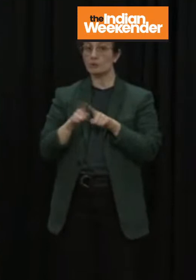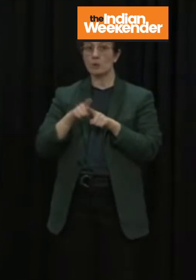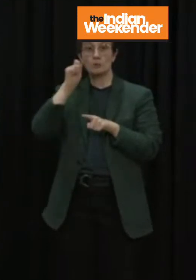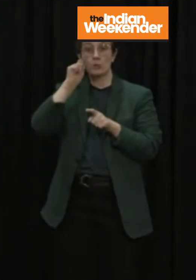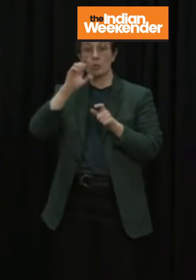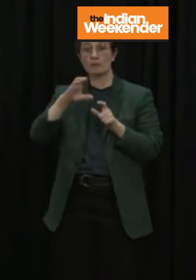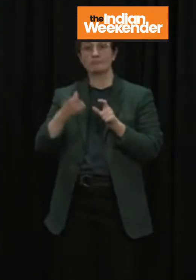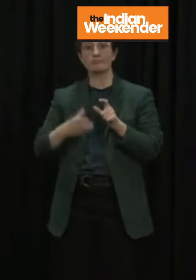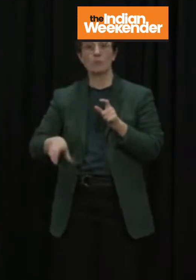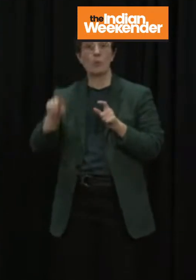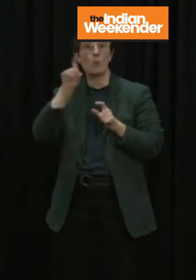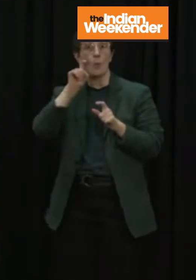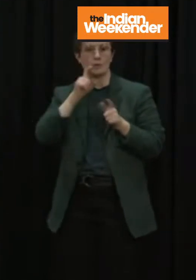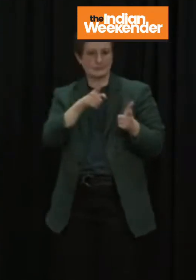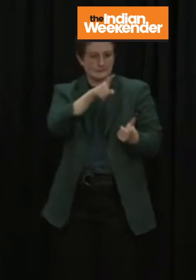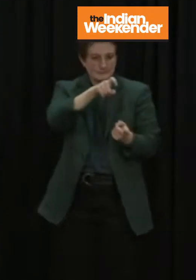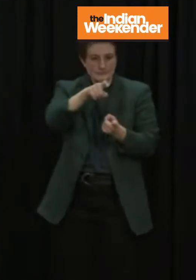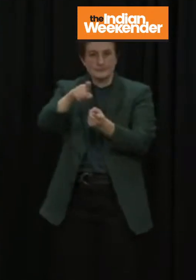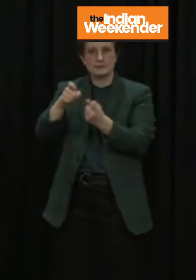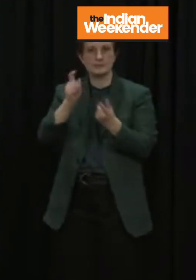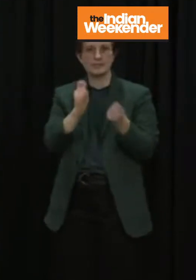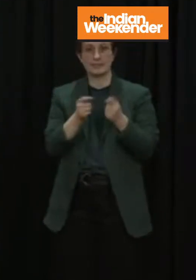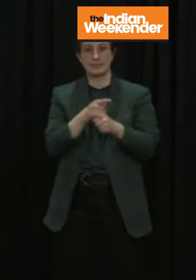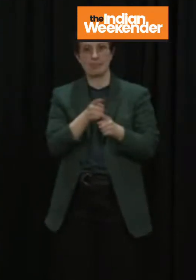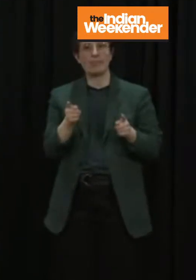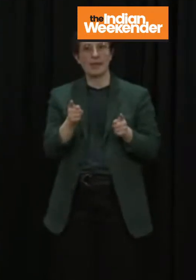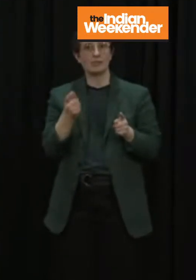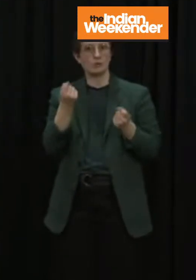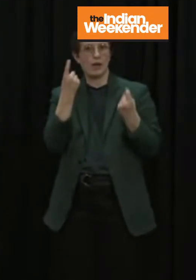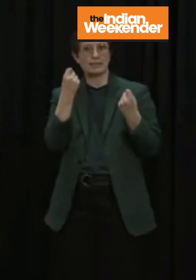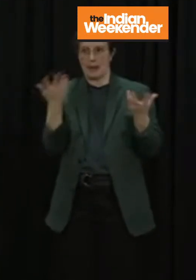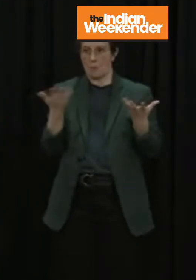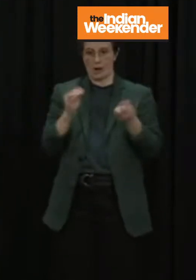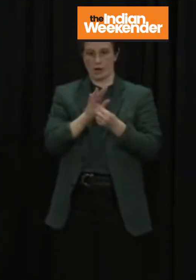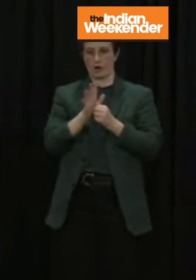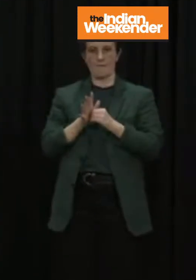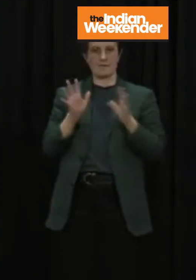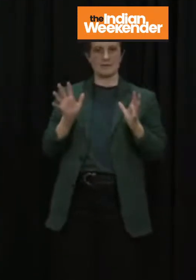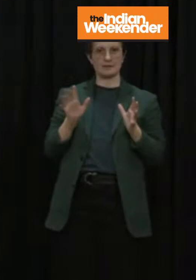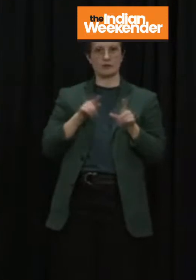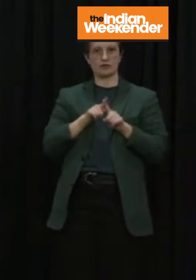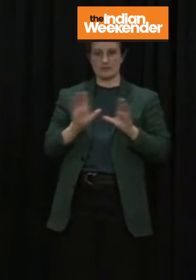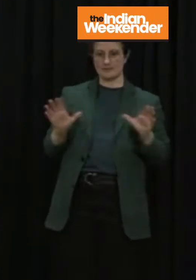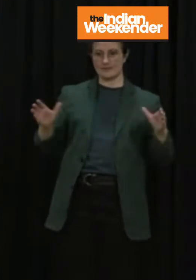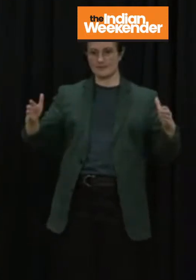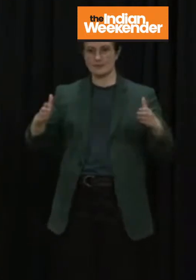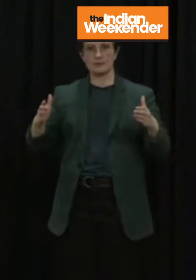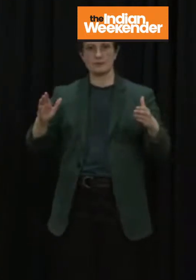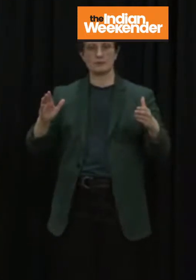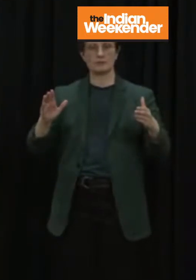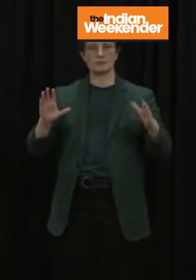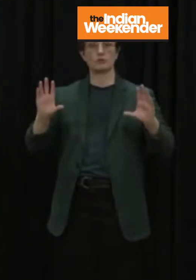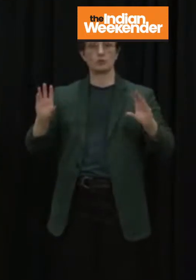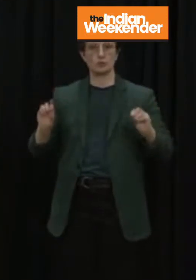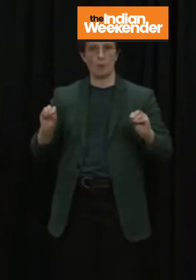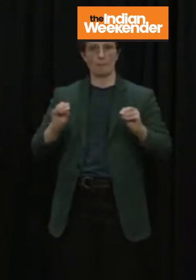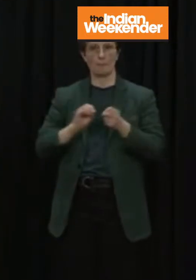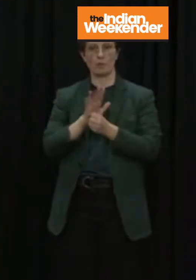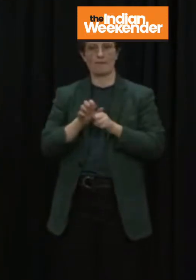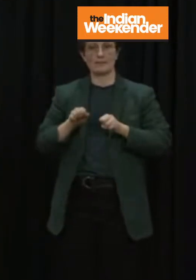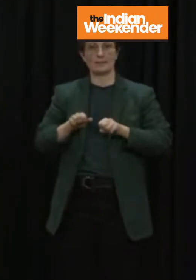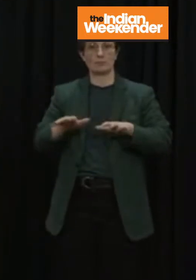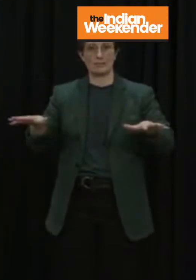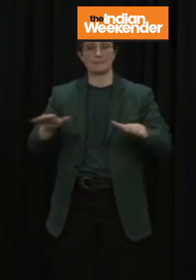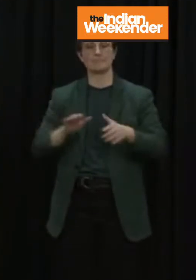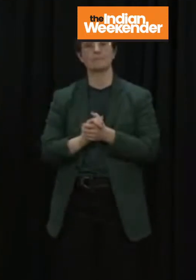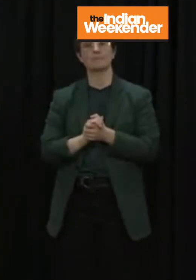outbreaks. Our strategy is evolving. An increasingly vaccinated population is providing more options for us,